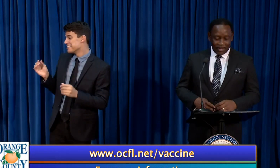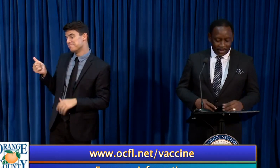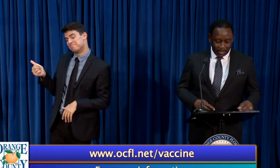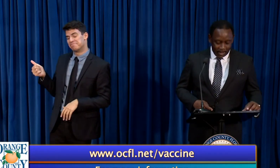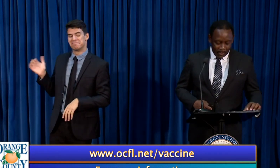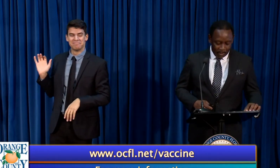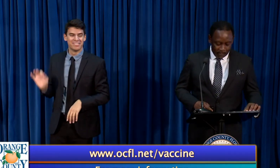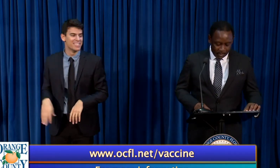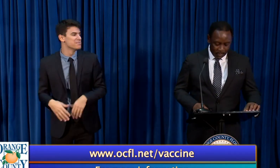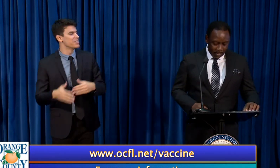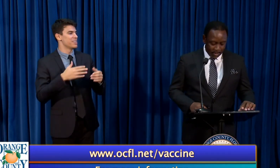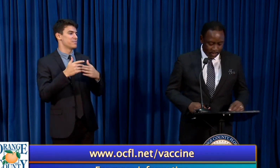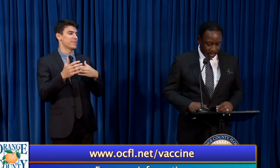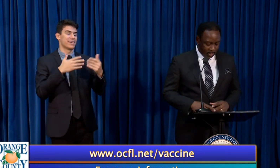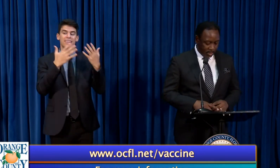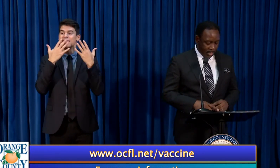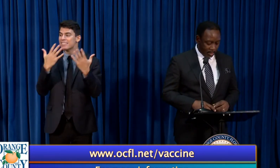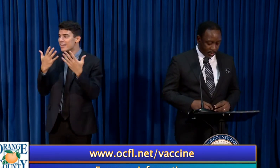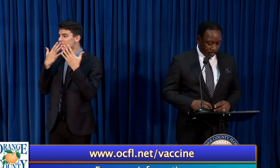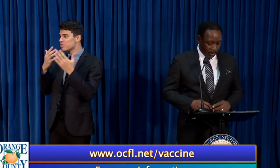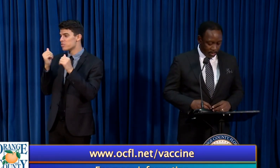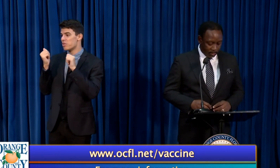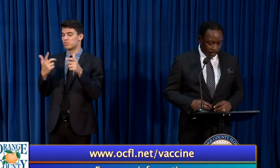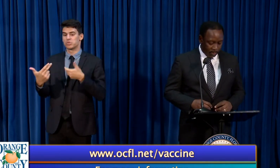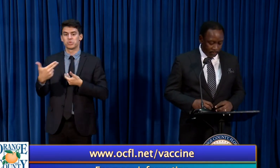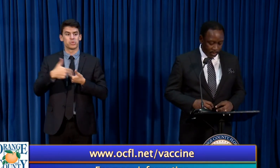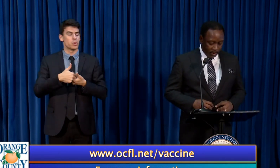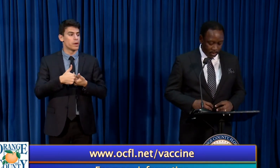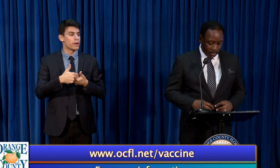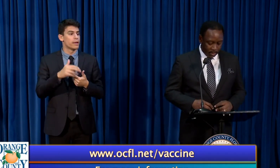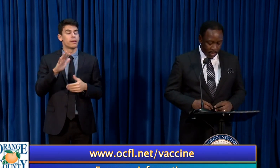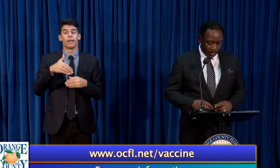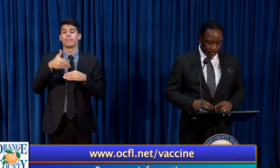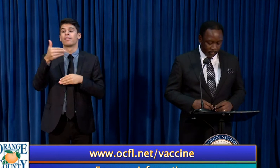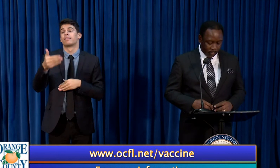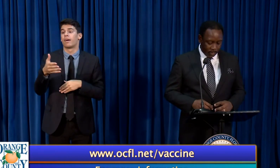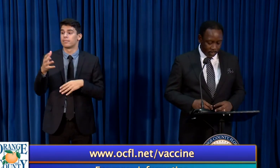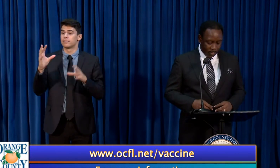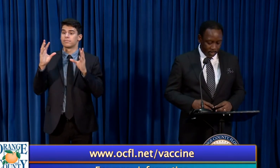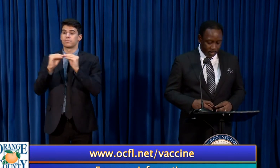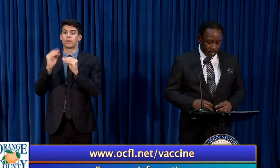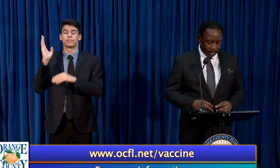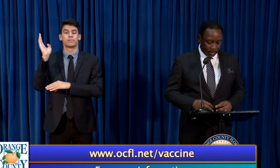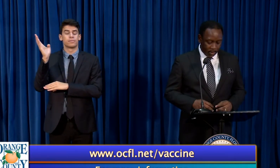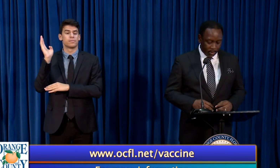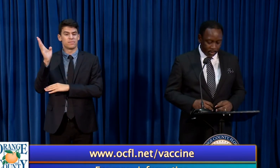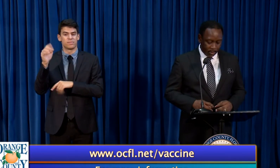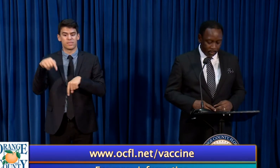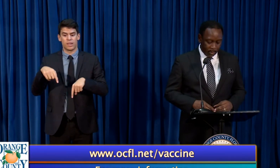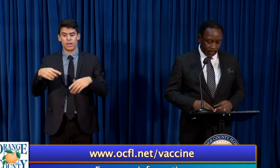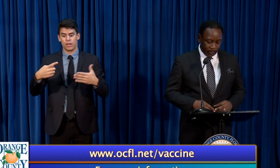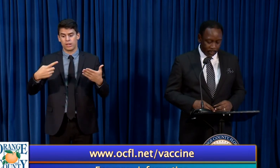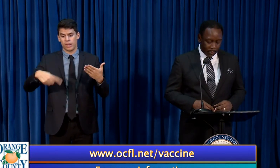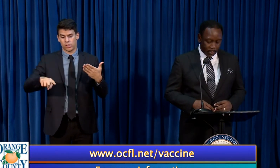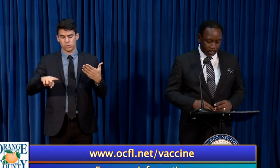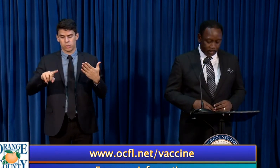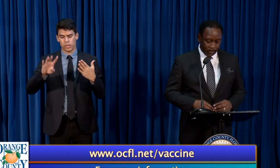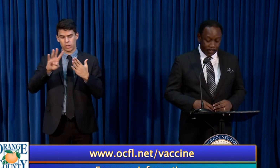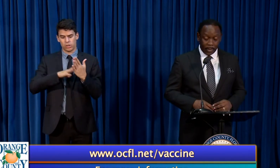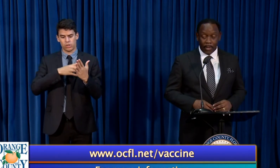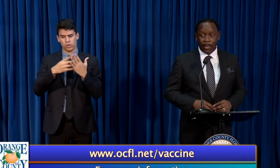Let me just say thank you all for joining us. The next press briefing is scheduled for next Thursday, the